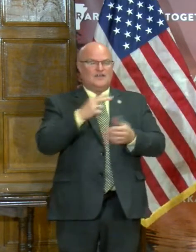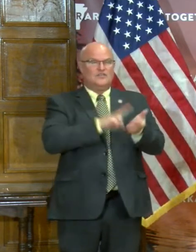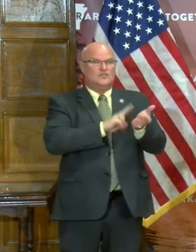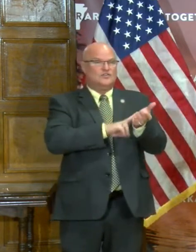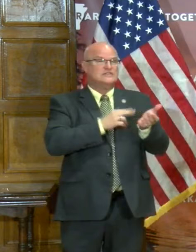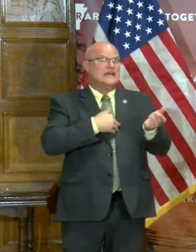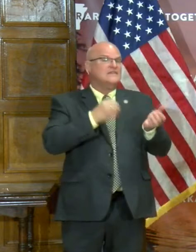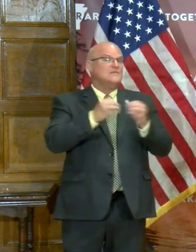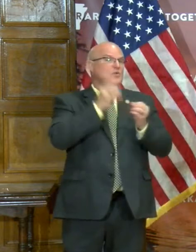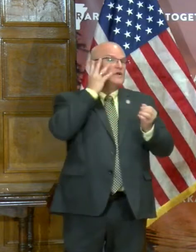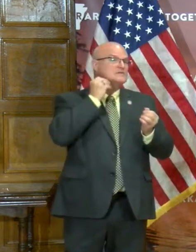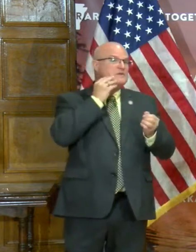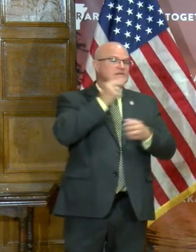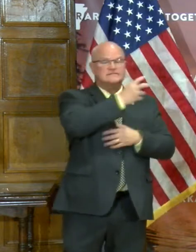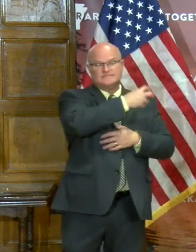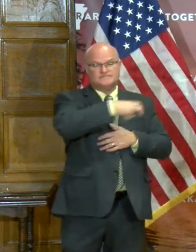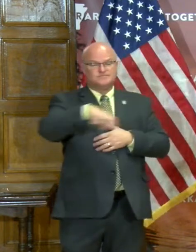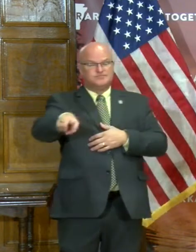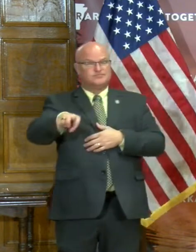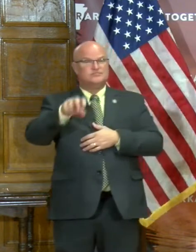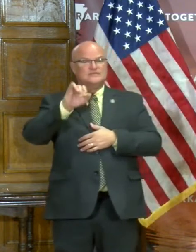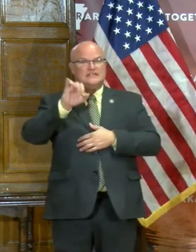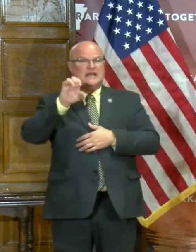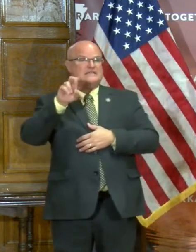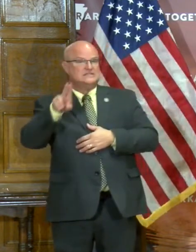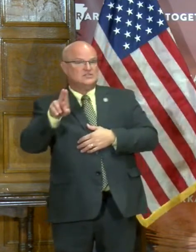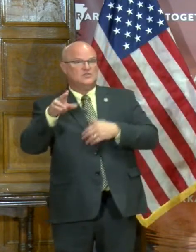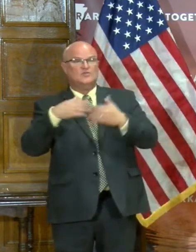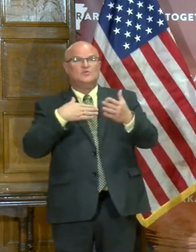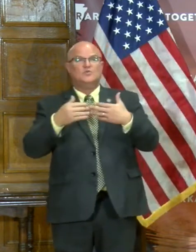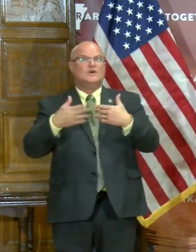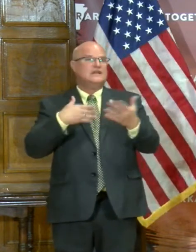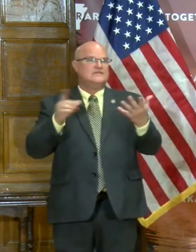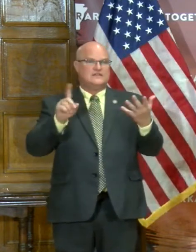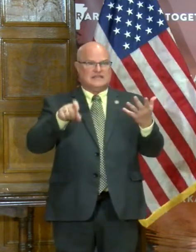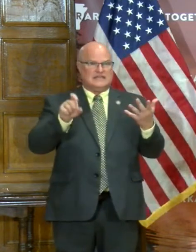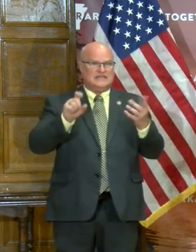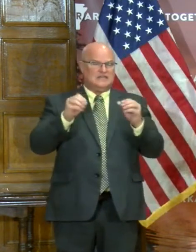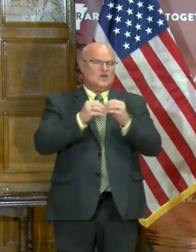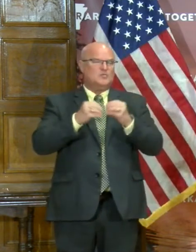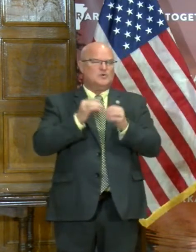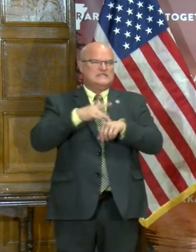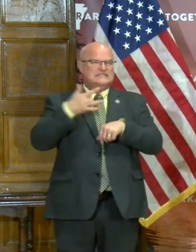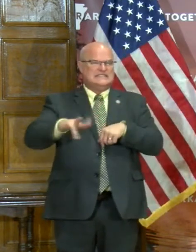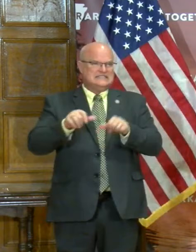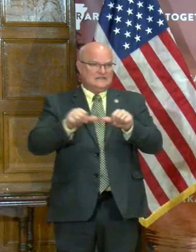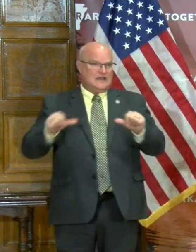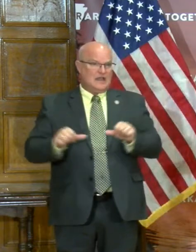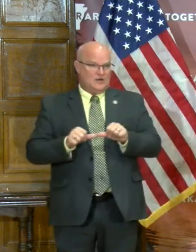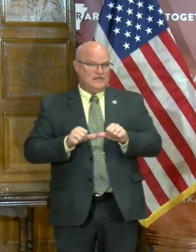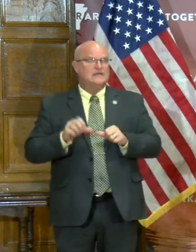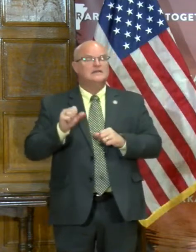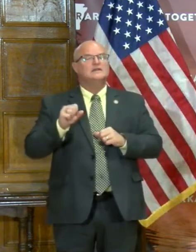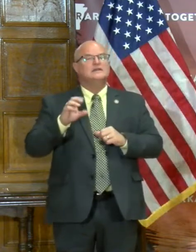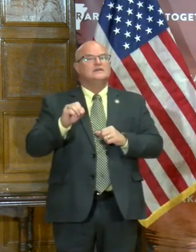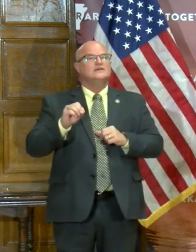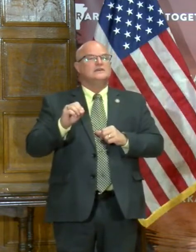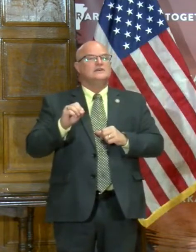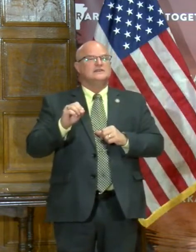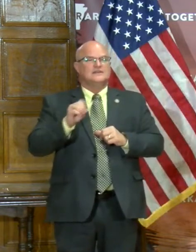have more experience and capacity to move into more sensitive areas. So